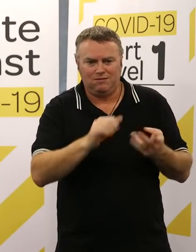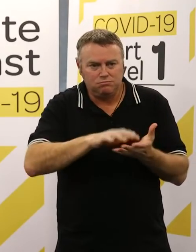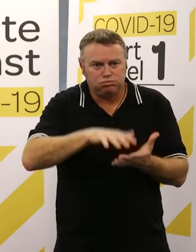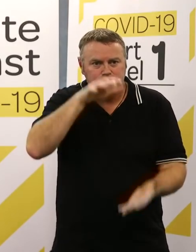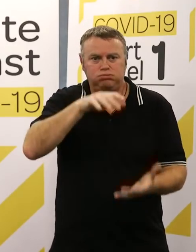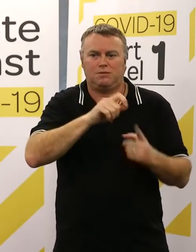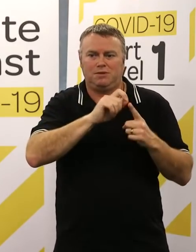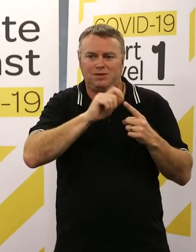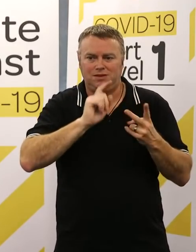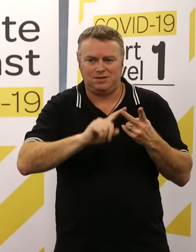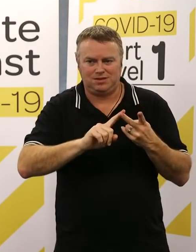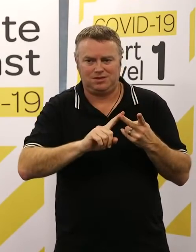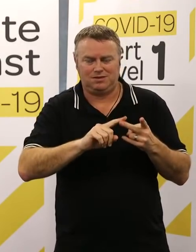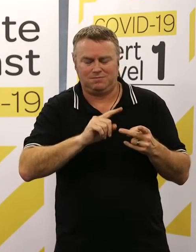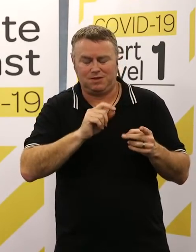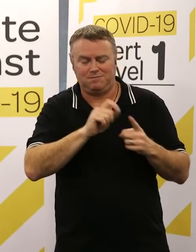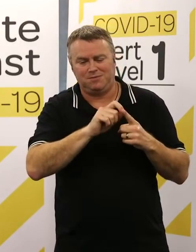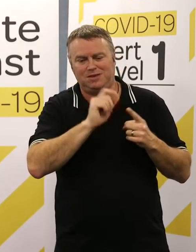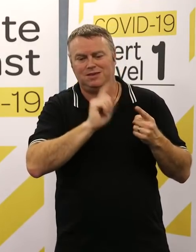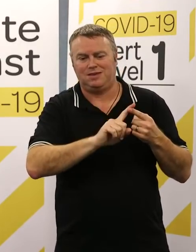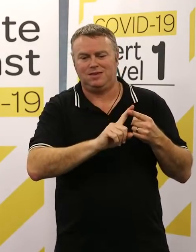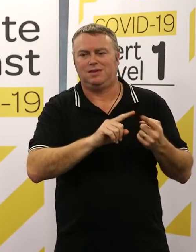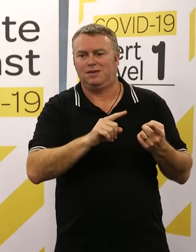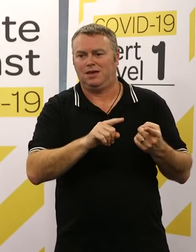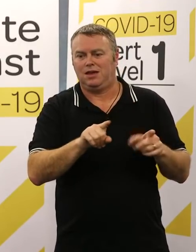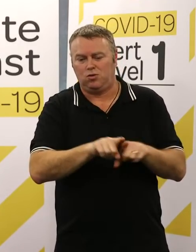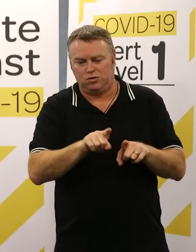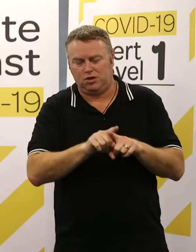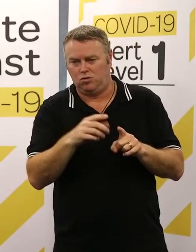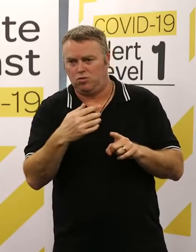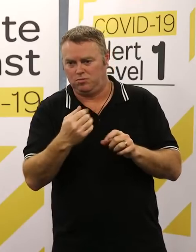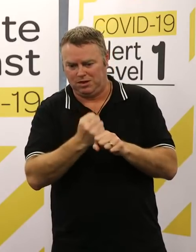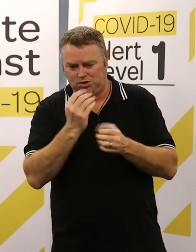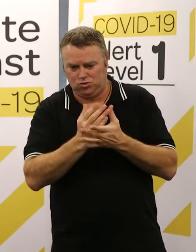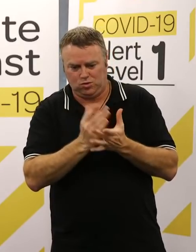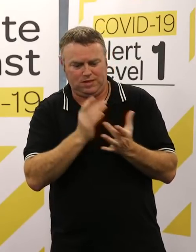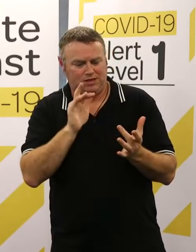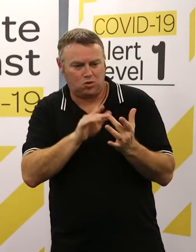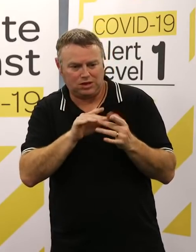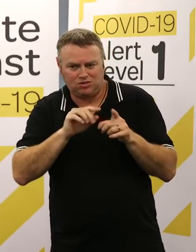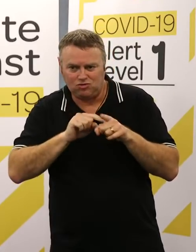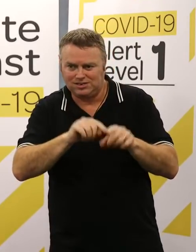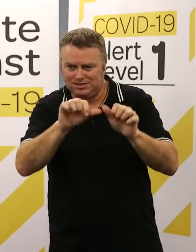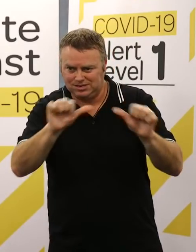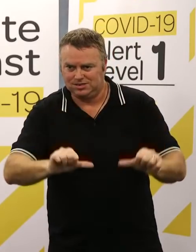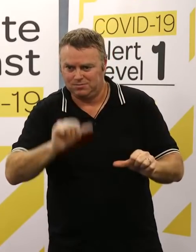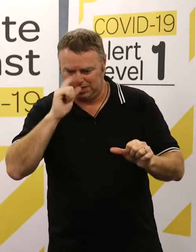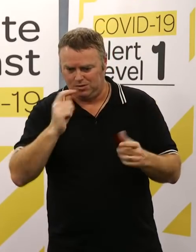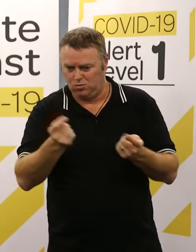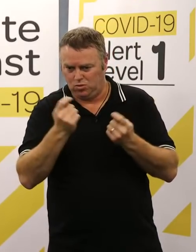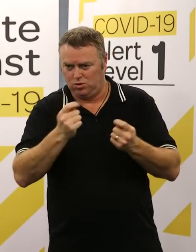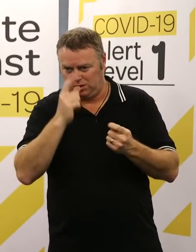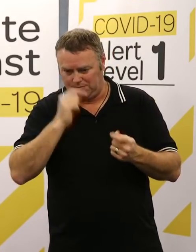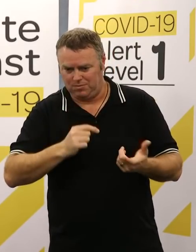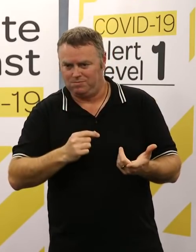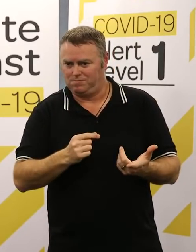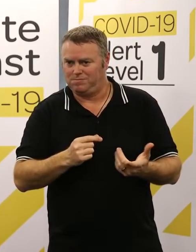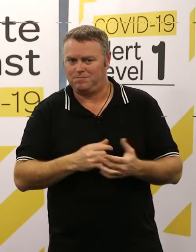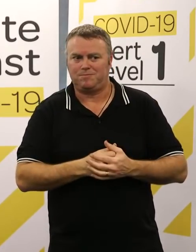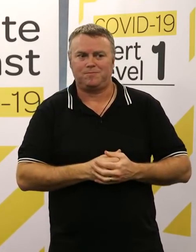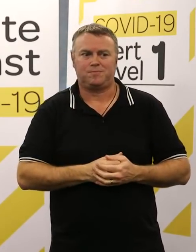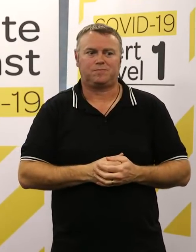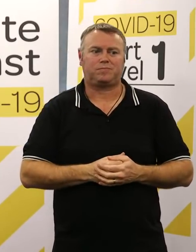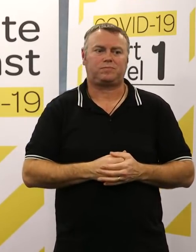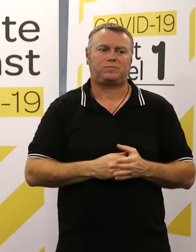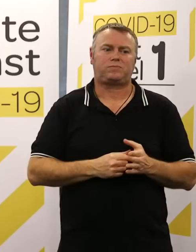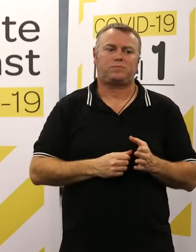plans, and also that we've scaled up our contact tracing system so that we can deal with cases and do the contact tracing if we need to. On that testing capacity,